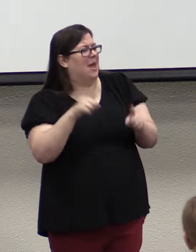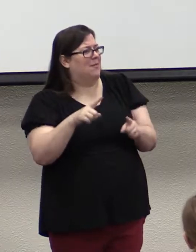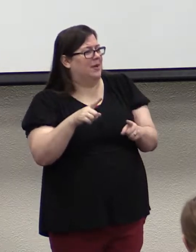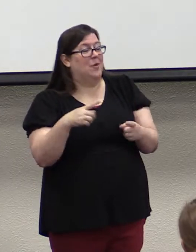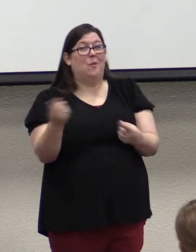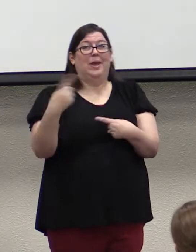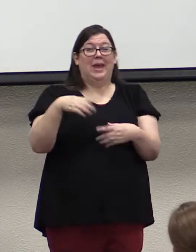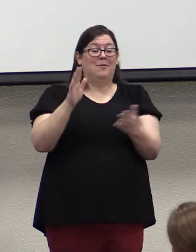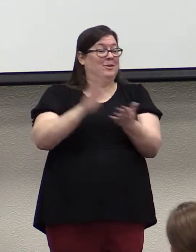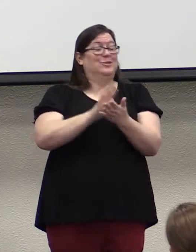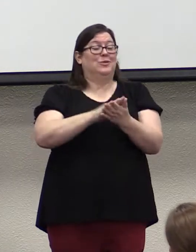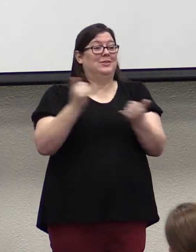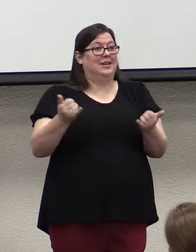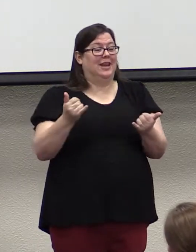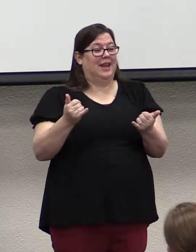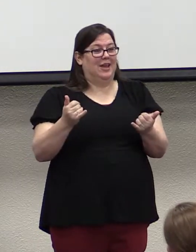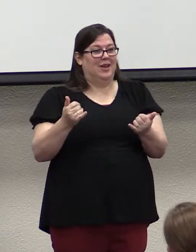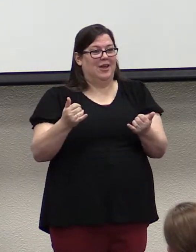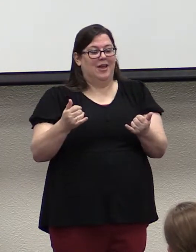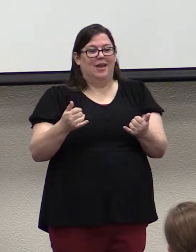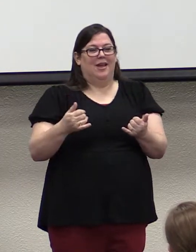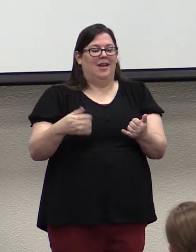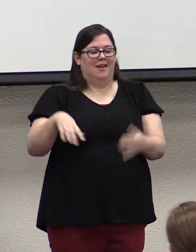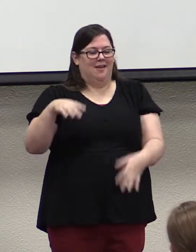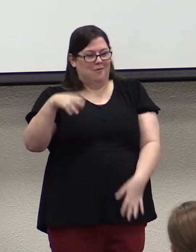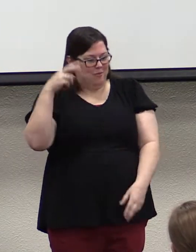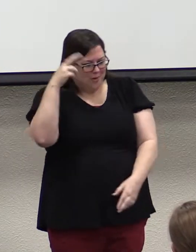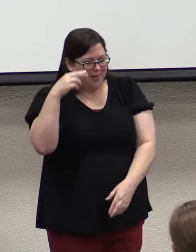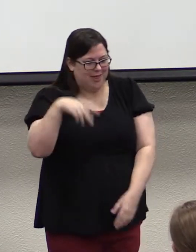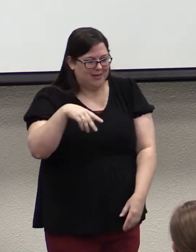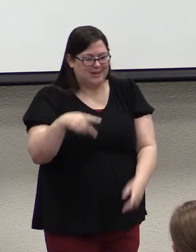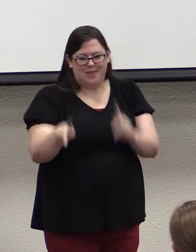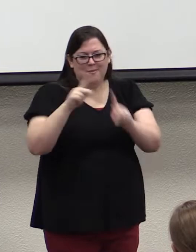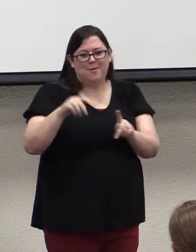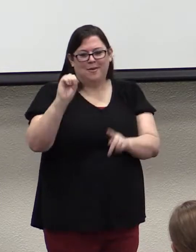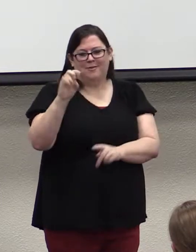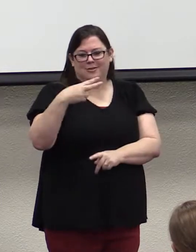we find out the people of Shallow Water came and took all of our women and children.